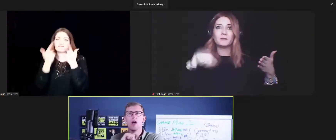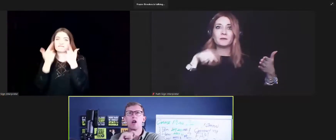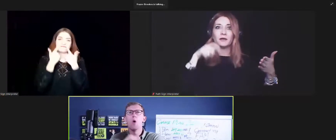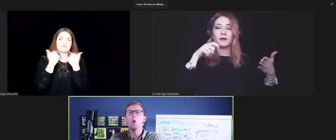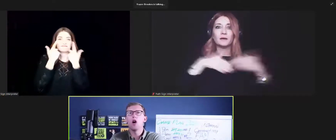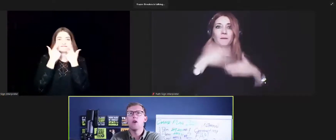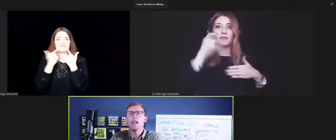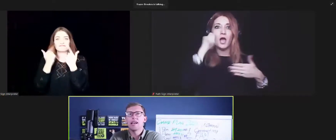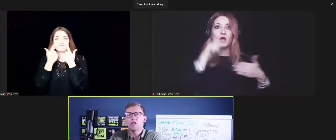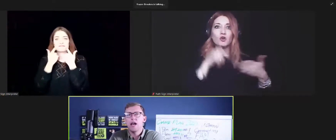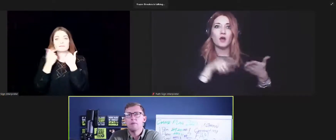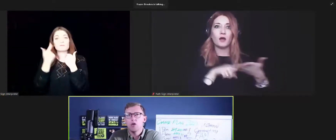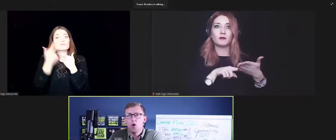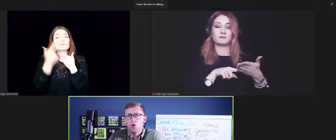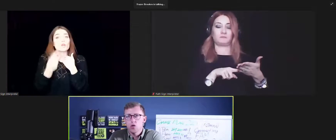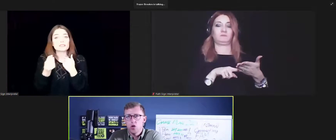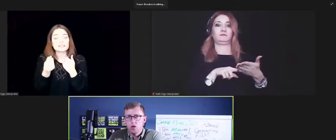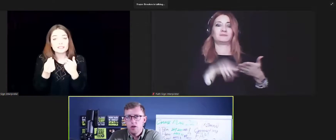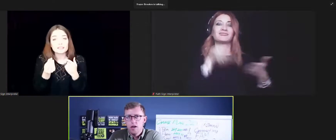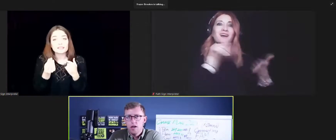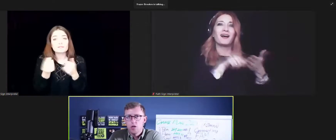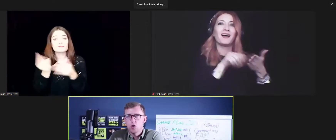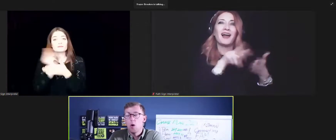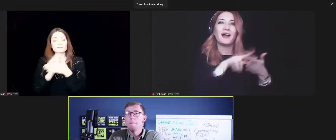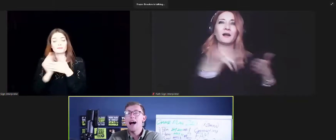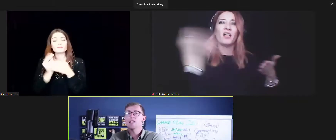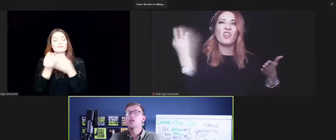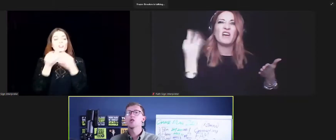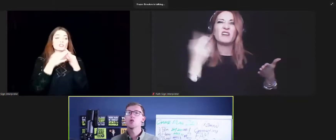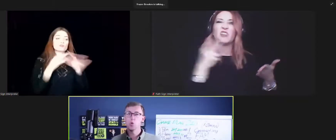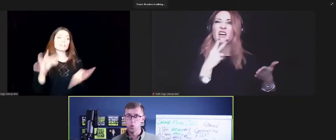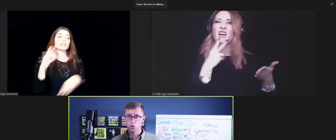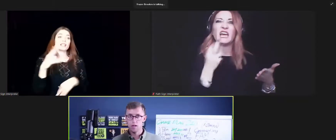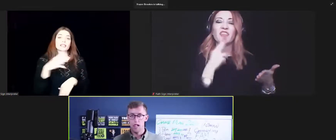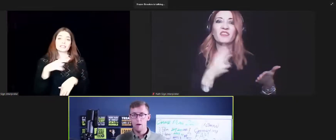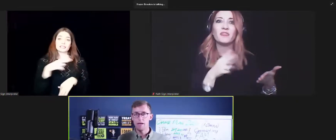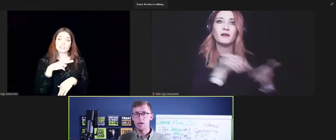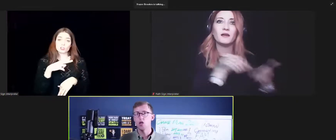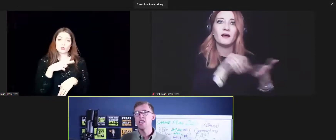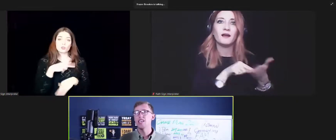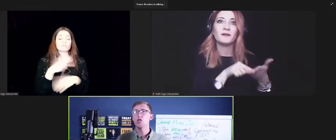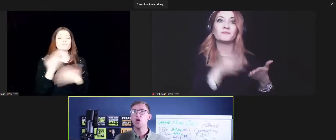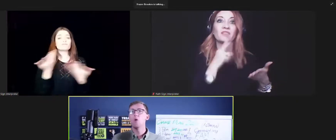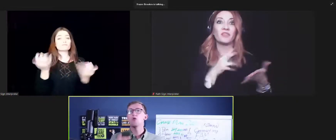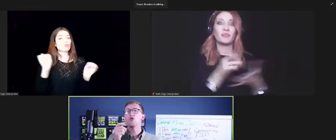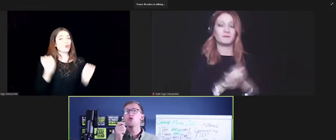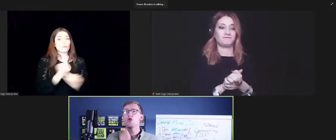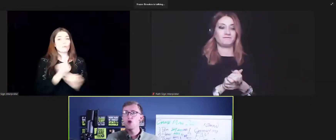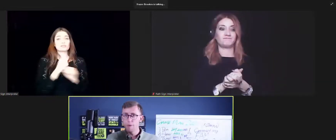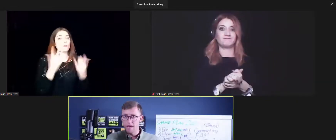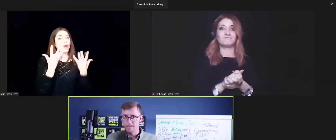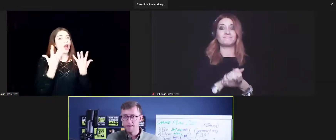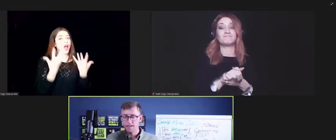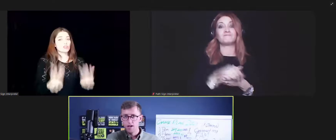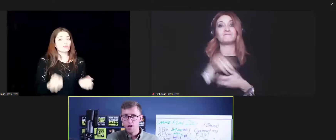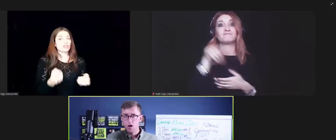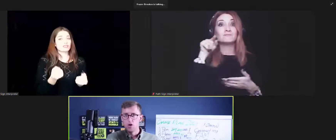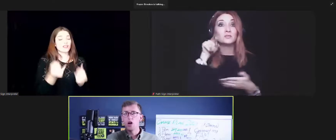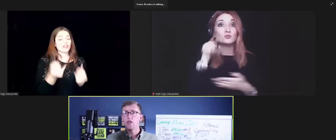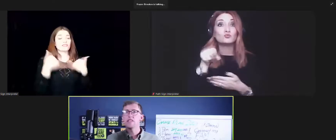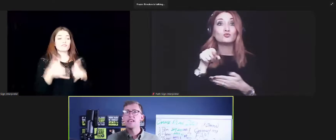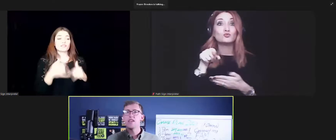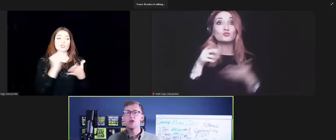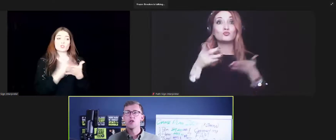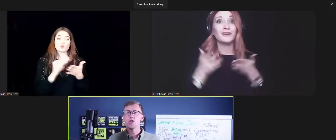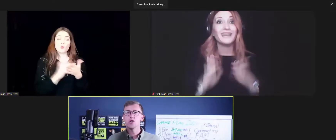We are no longer accepting your son to come back to the school because he is so stupid. None